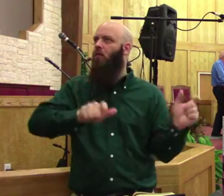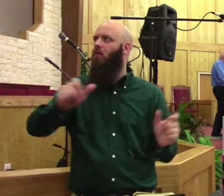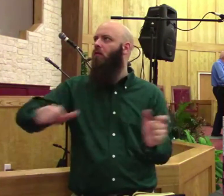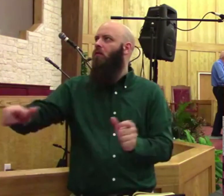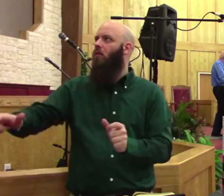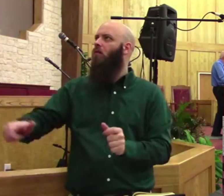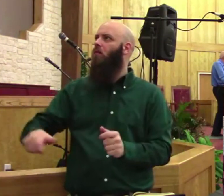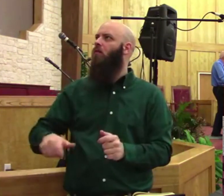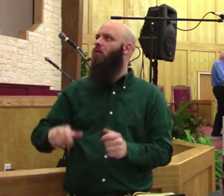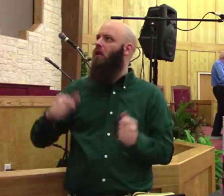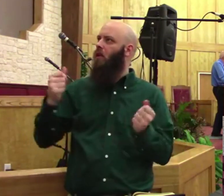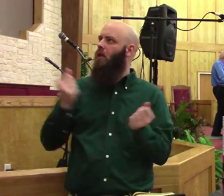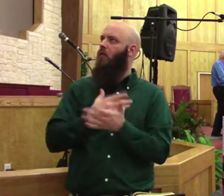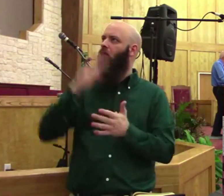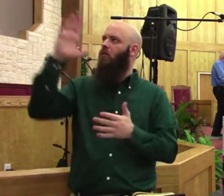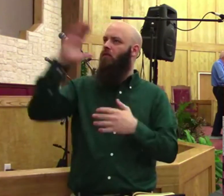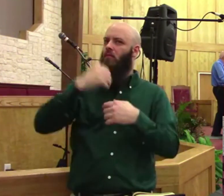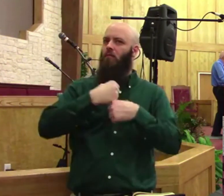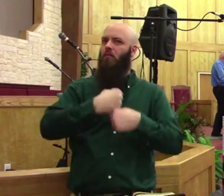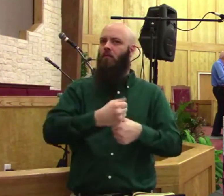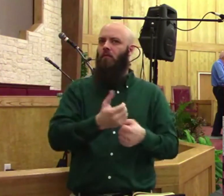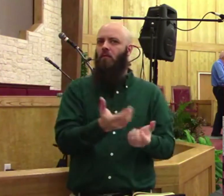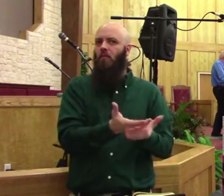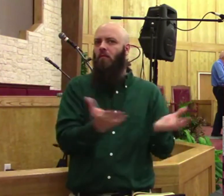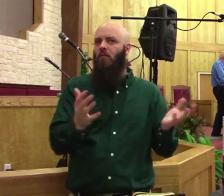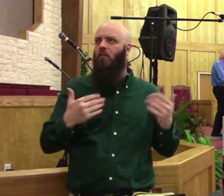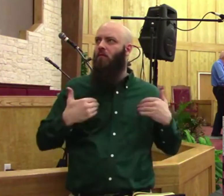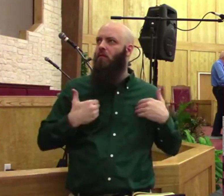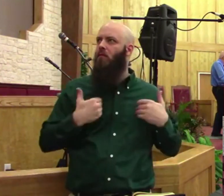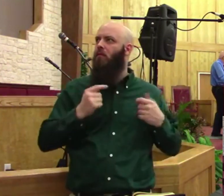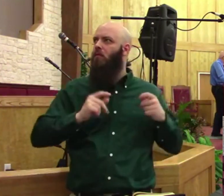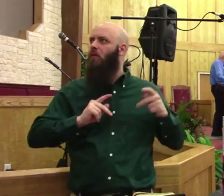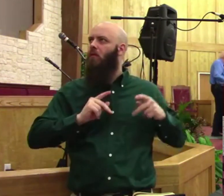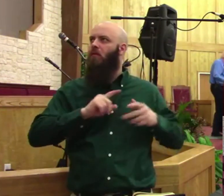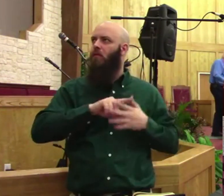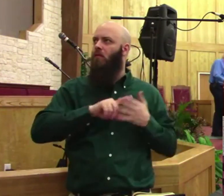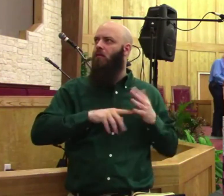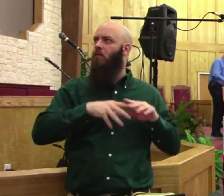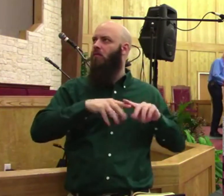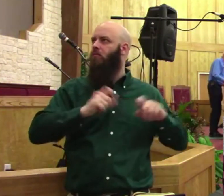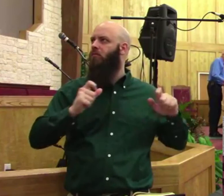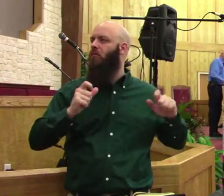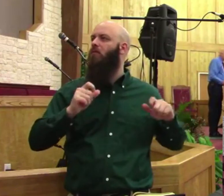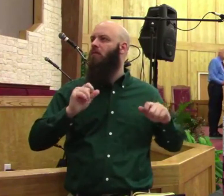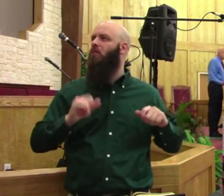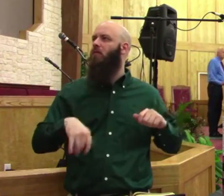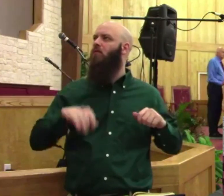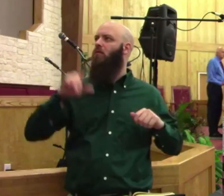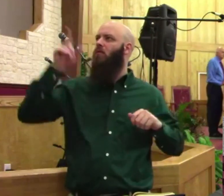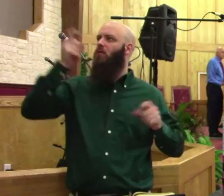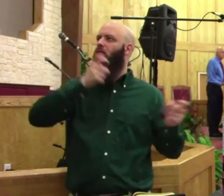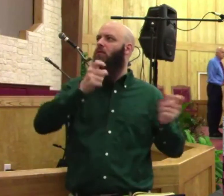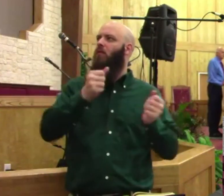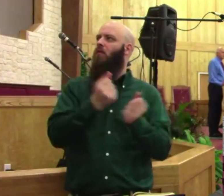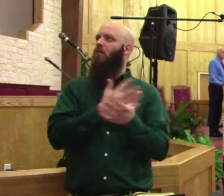that you have created. I pray this morning that we would bow our knee to